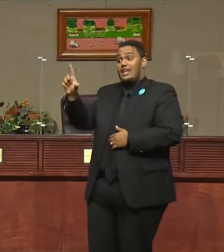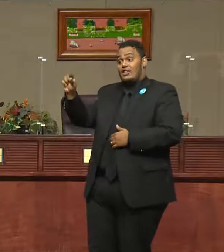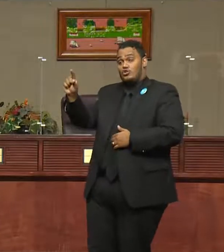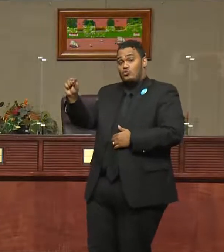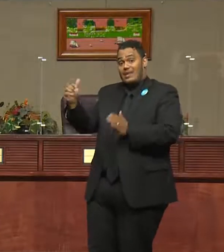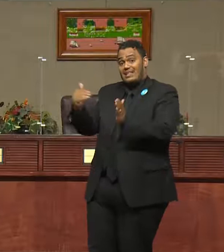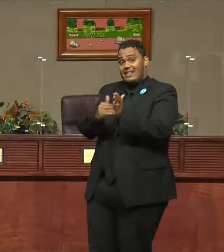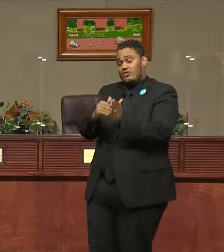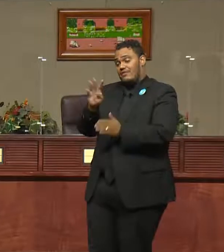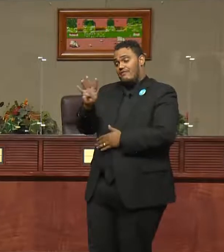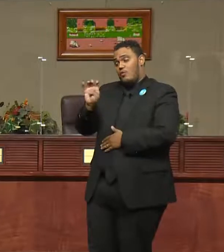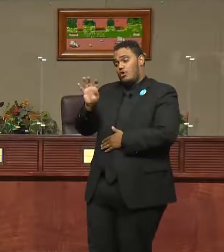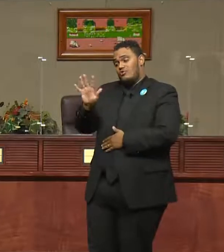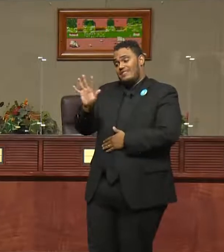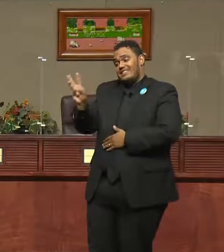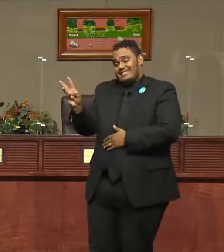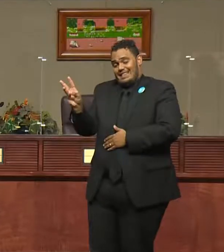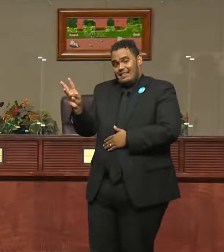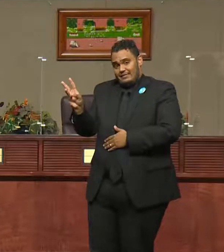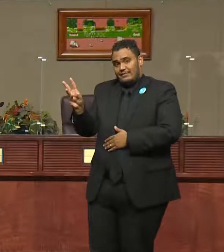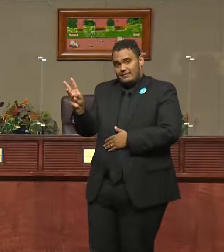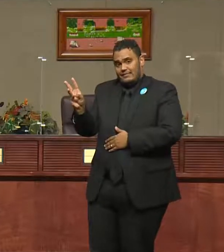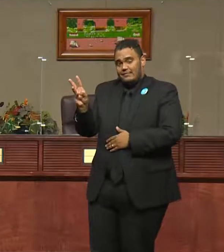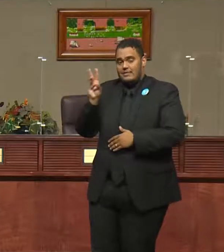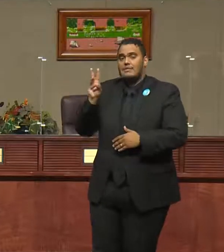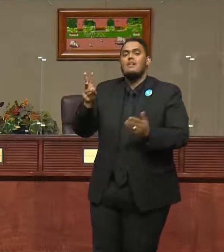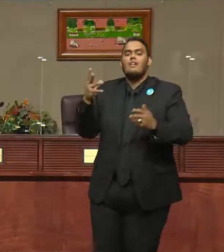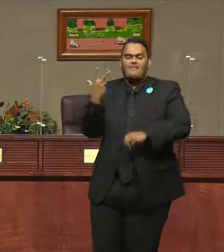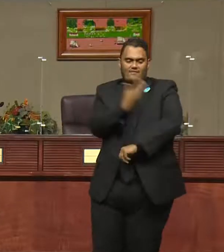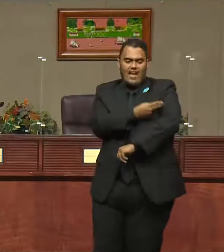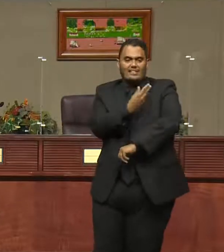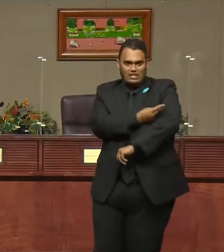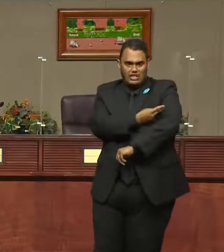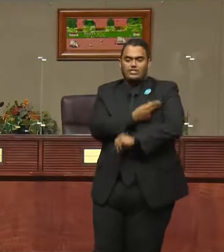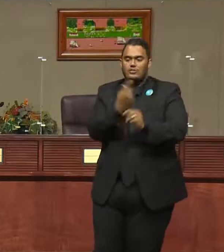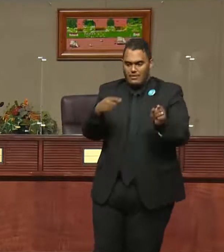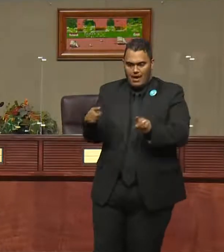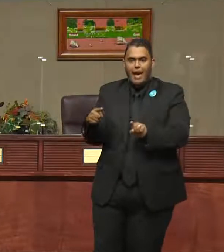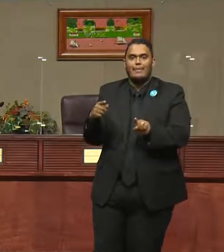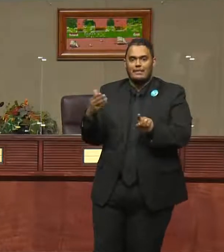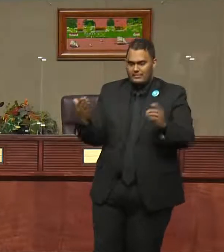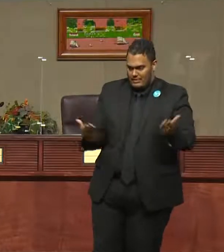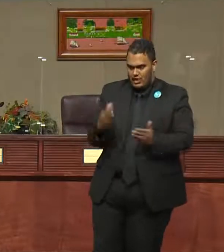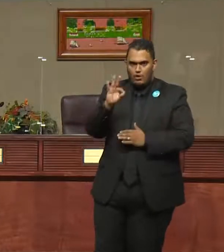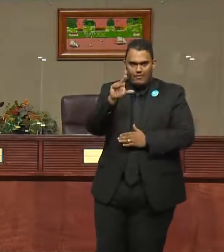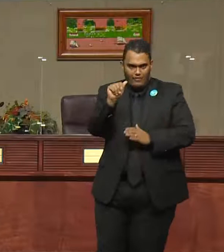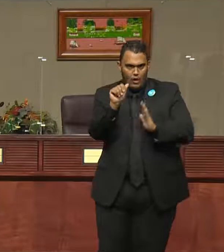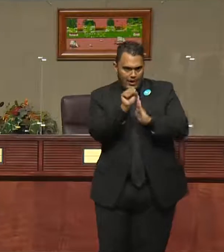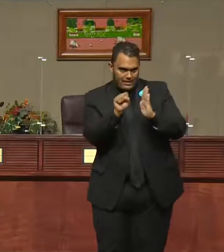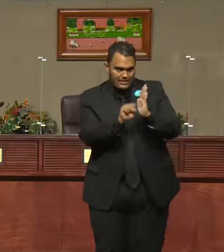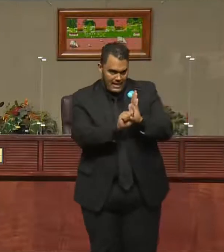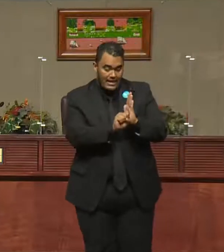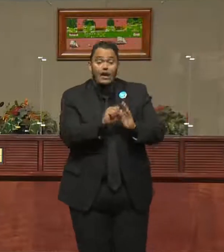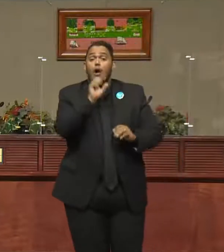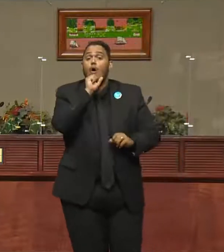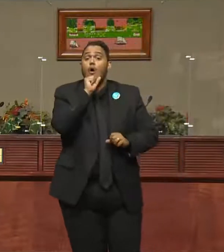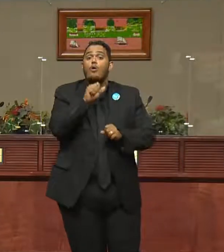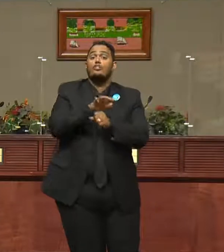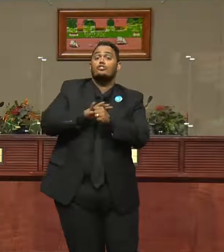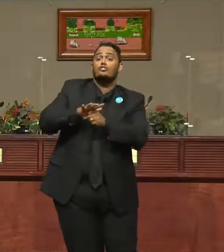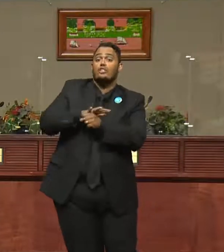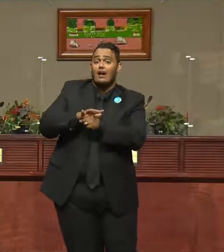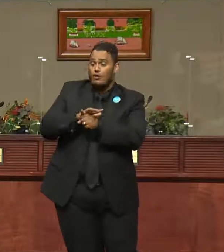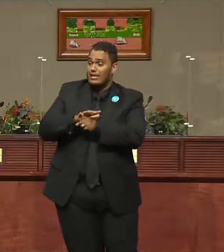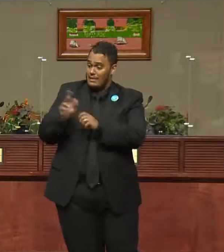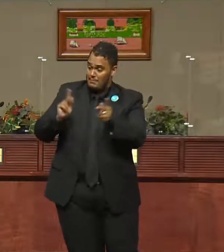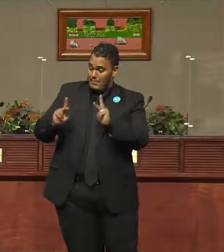20,456 vaccinations were reported to the state. The number of Orange County residents with serious completed,